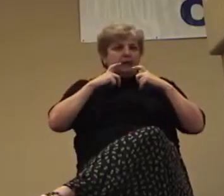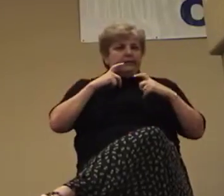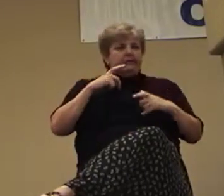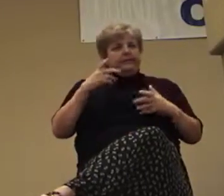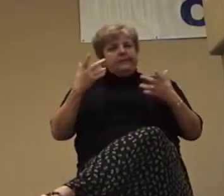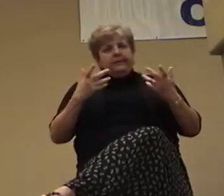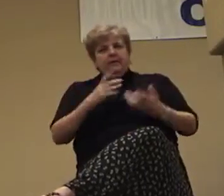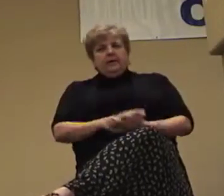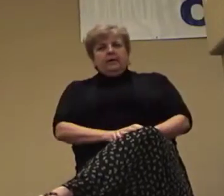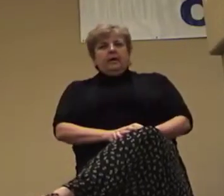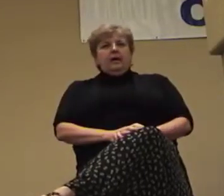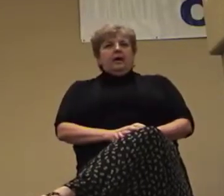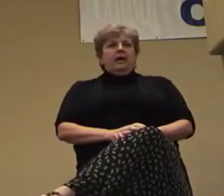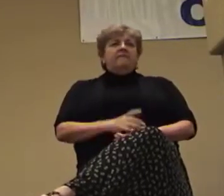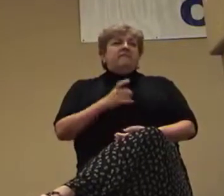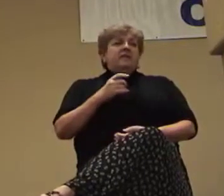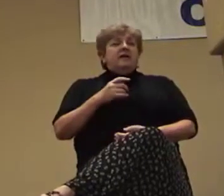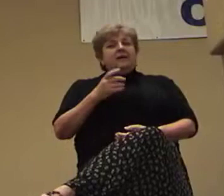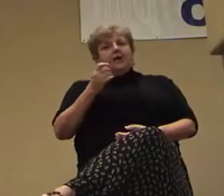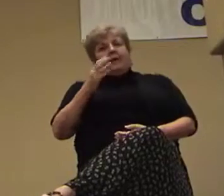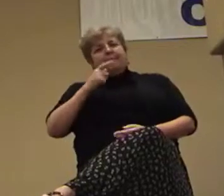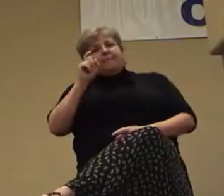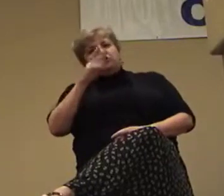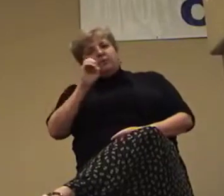If you want what we have.